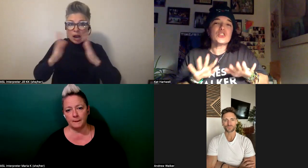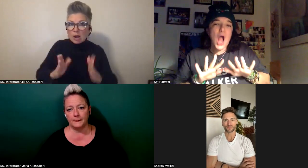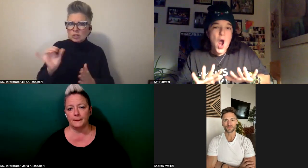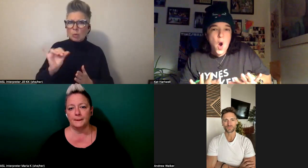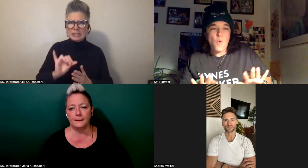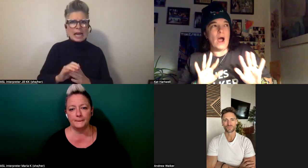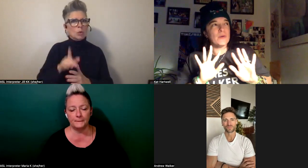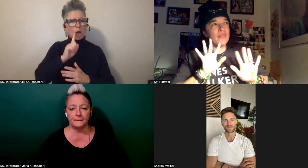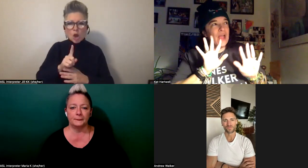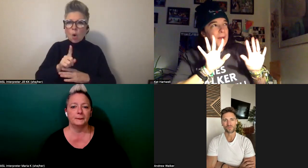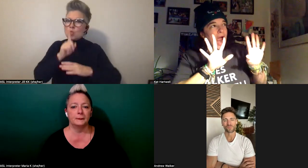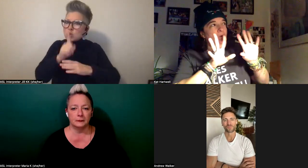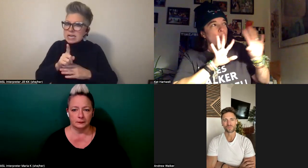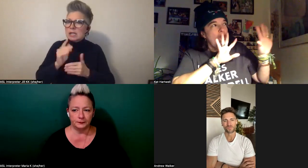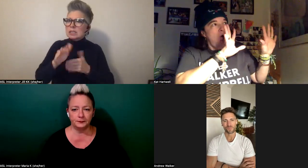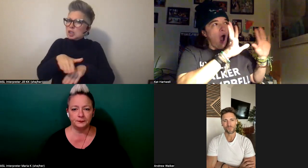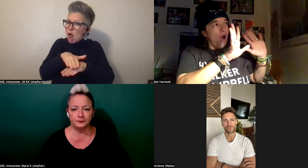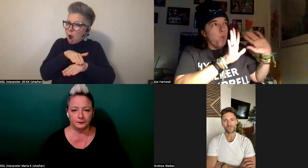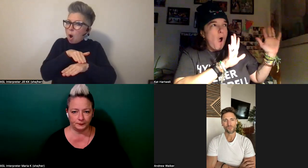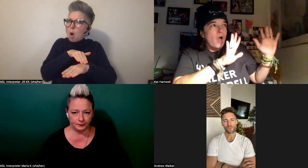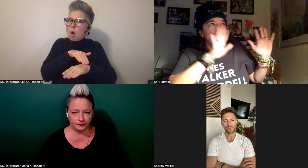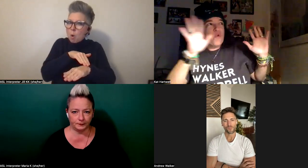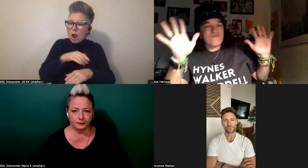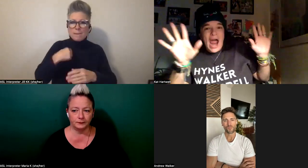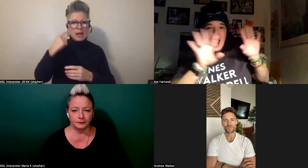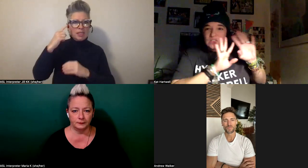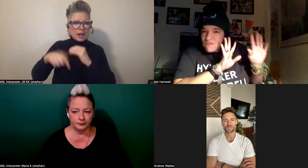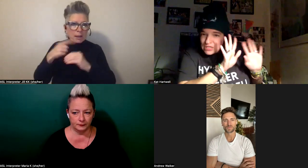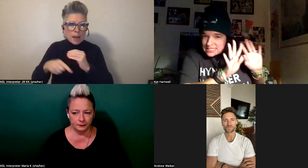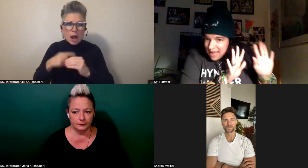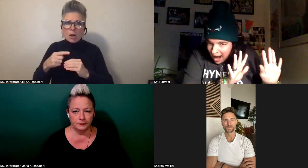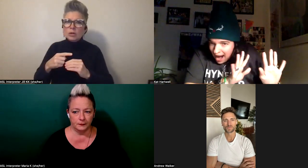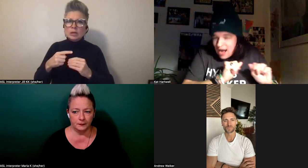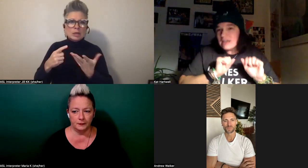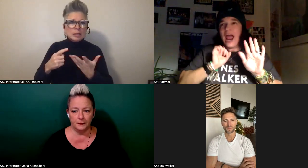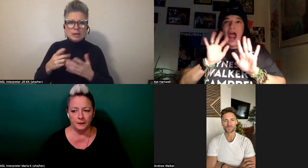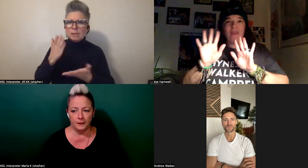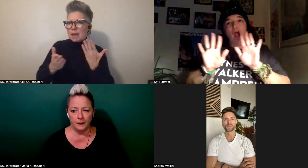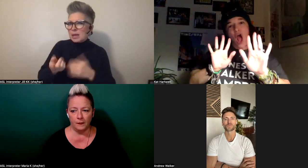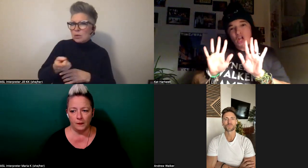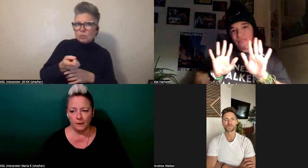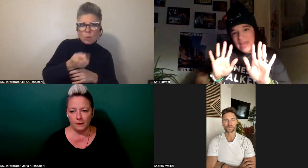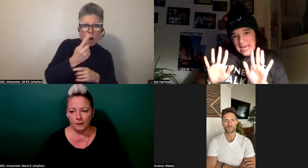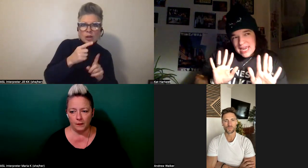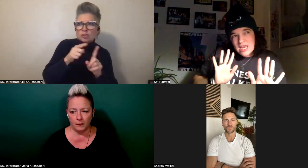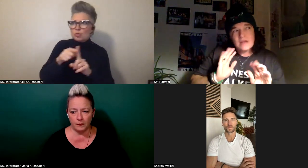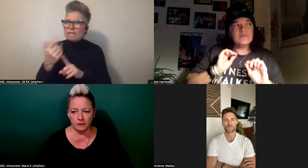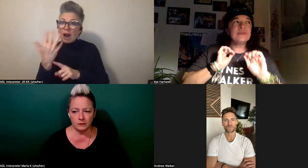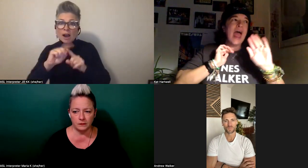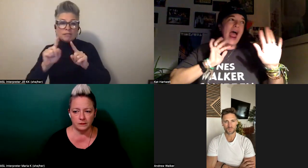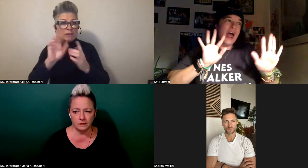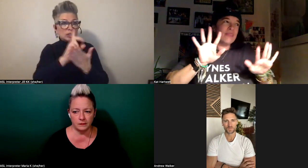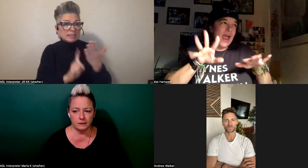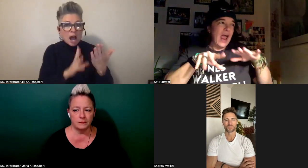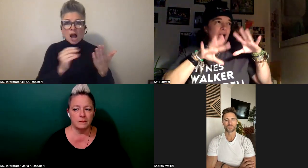real slow. I'm going to think about 1 through 5 different designs and a color